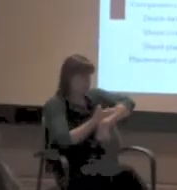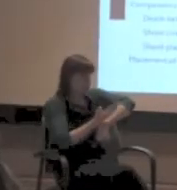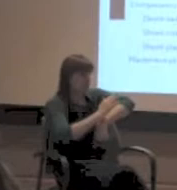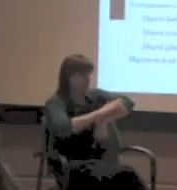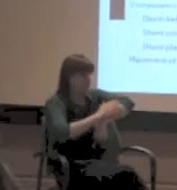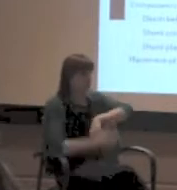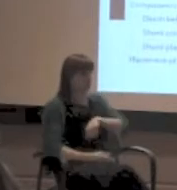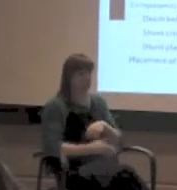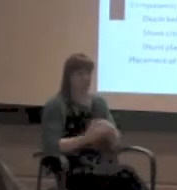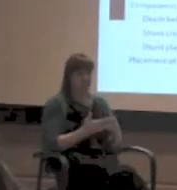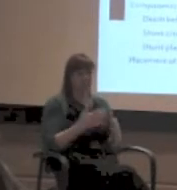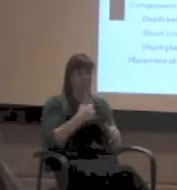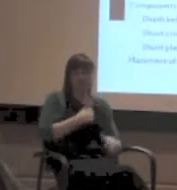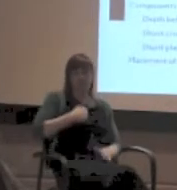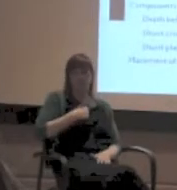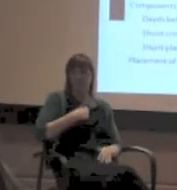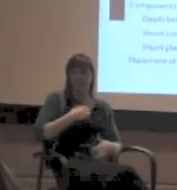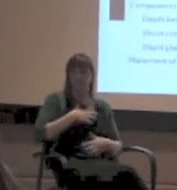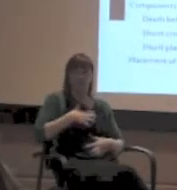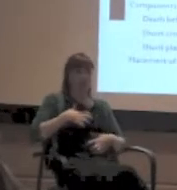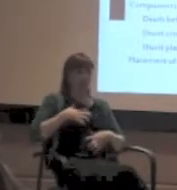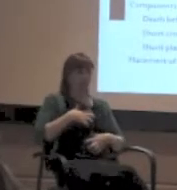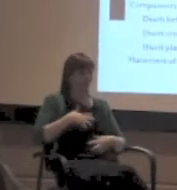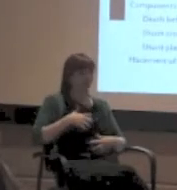make people squeeze. But